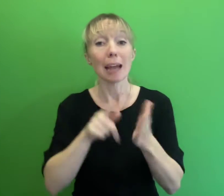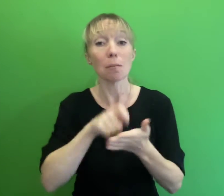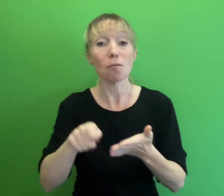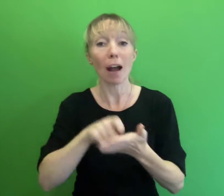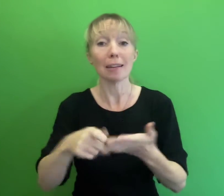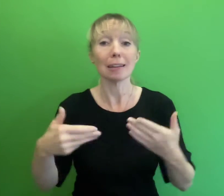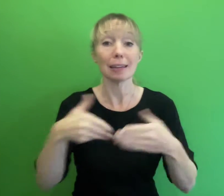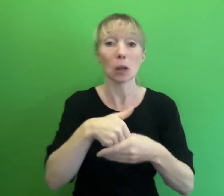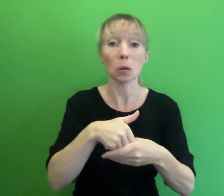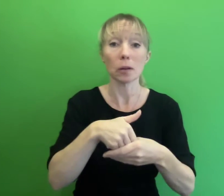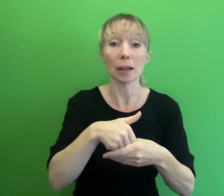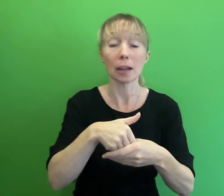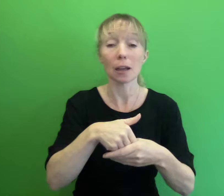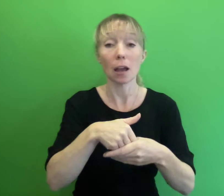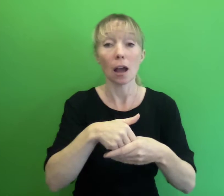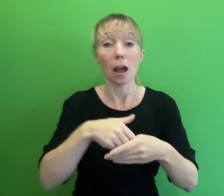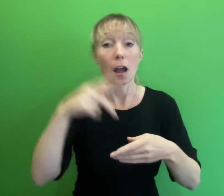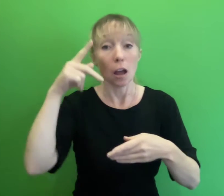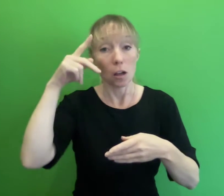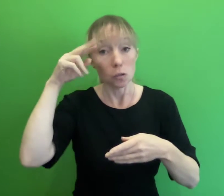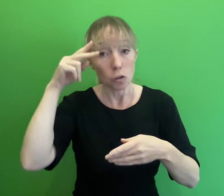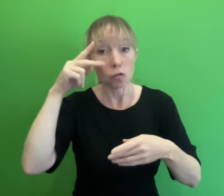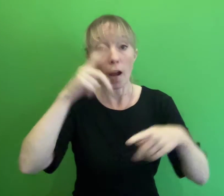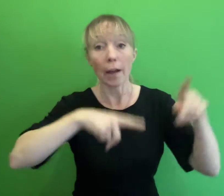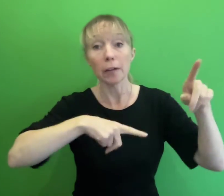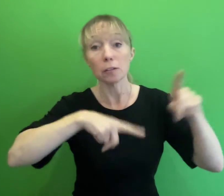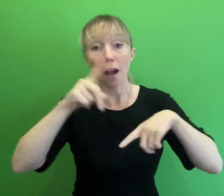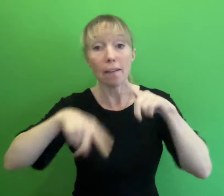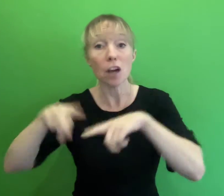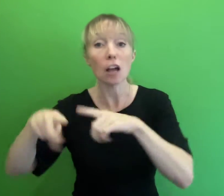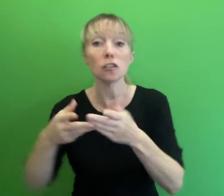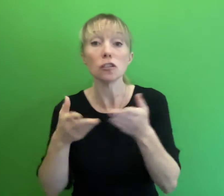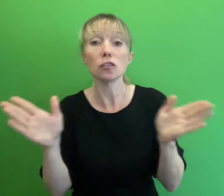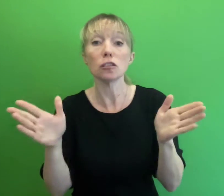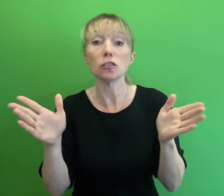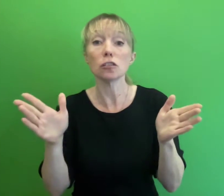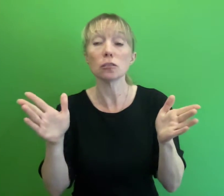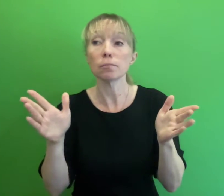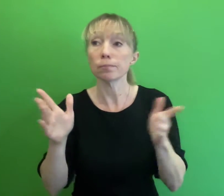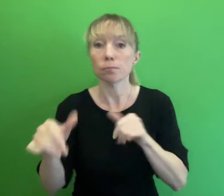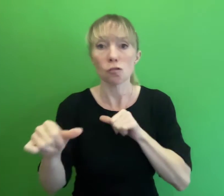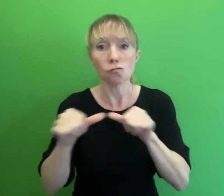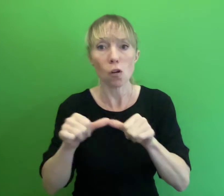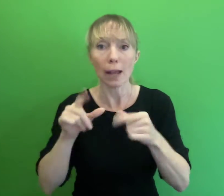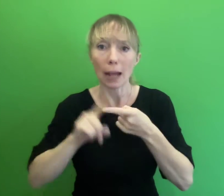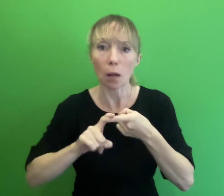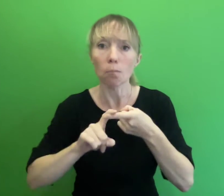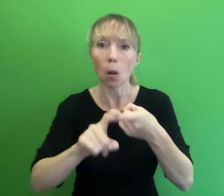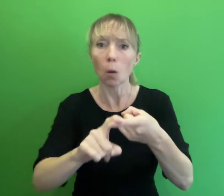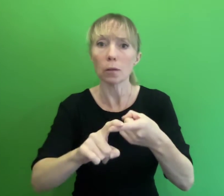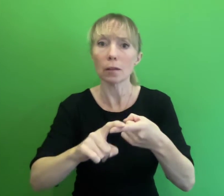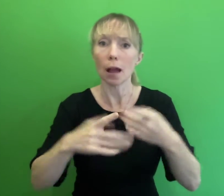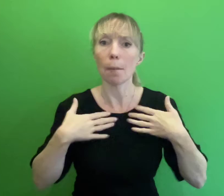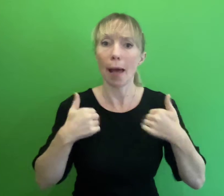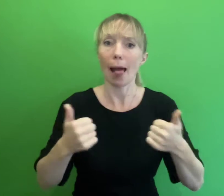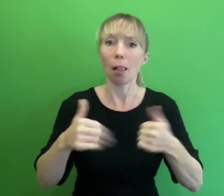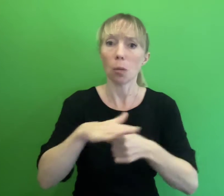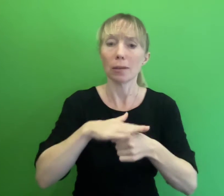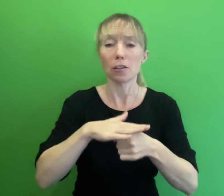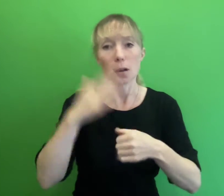including neurodivergence, chronic and long-term health conditions, and mental health conditions, based in the UK and over